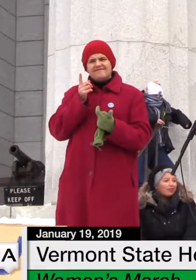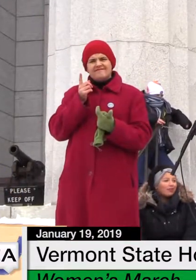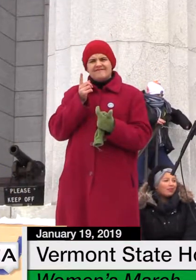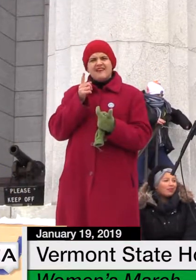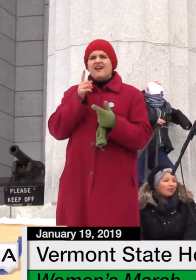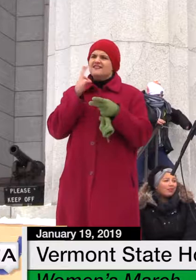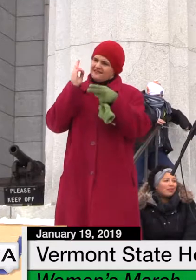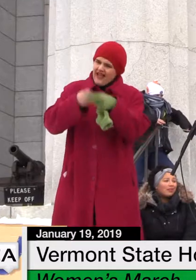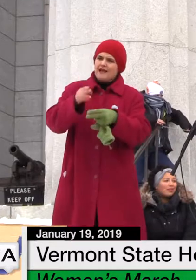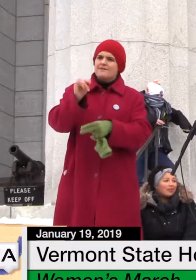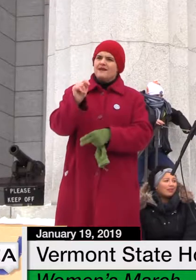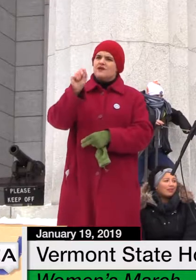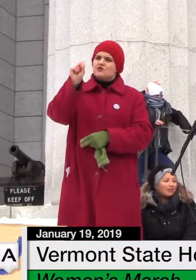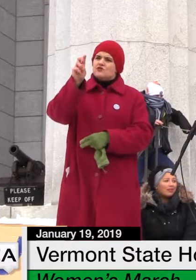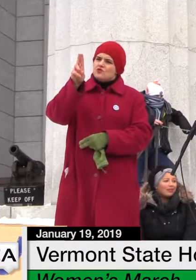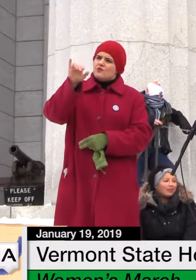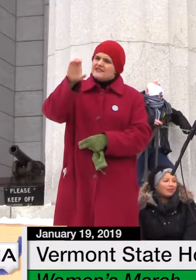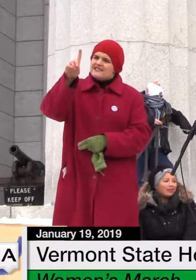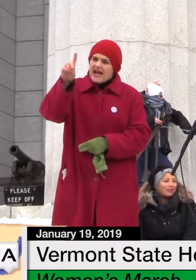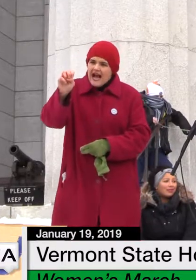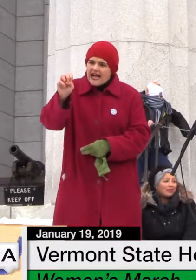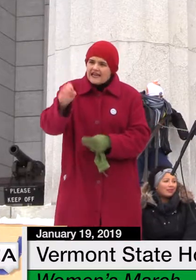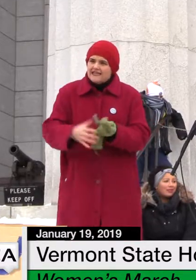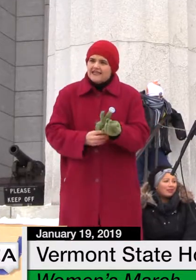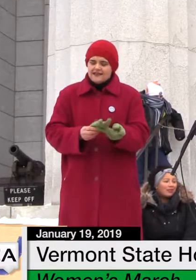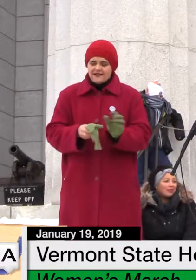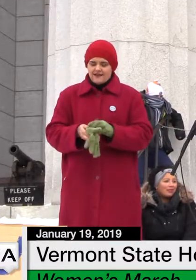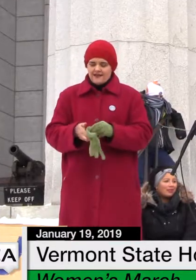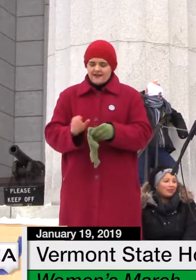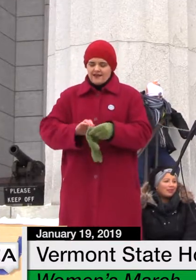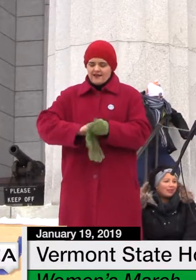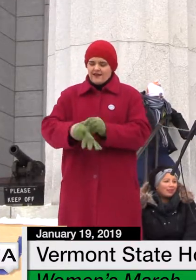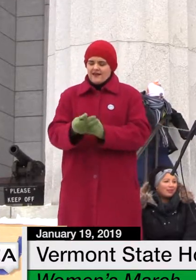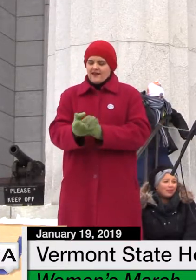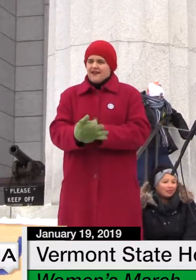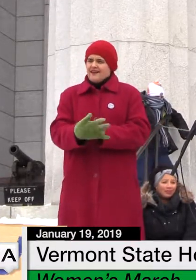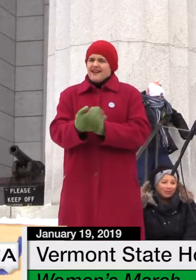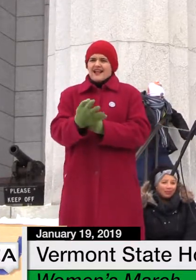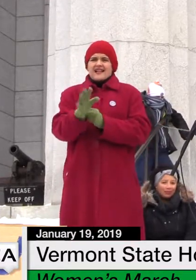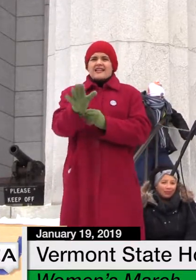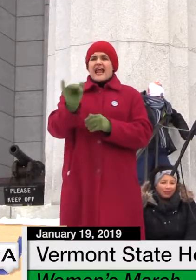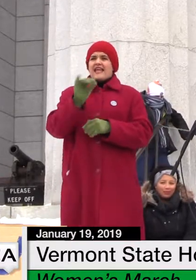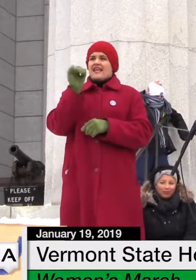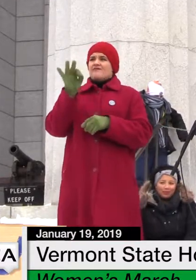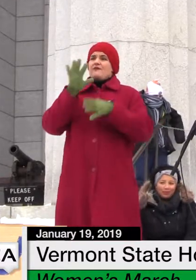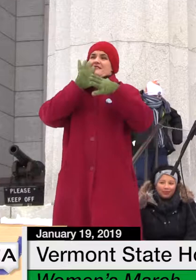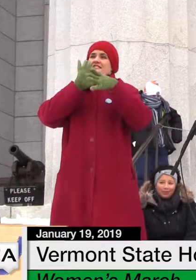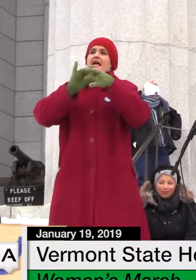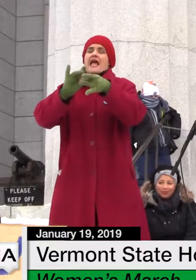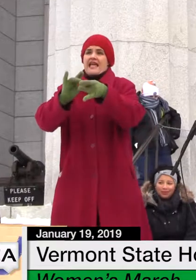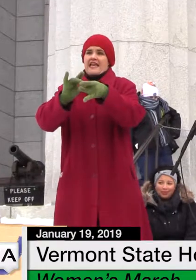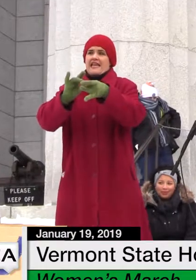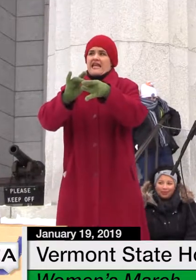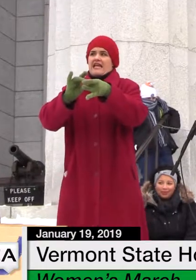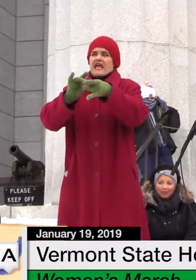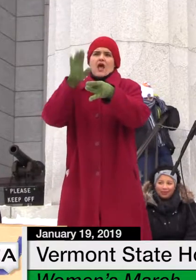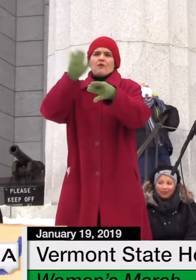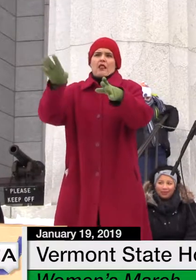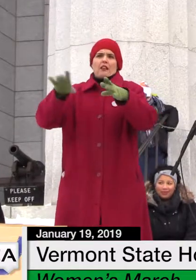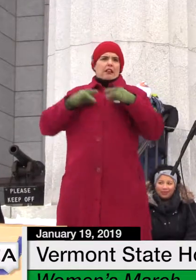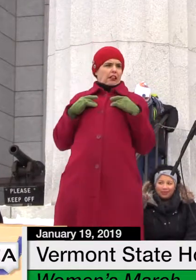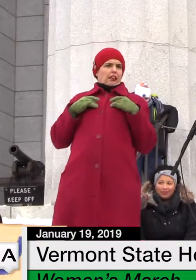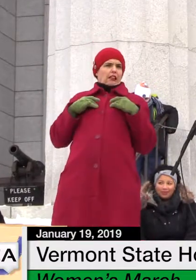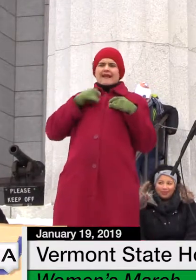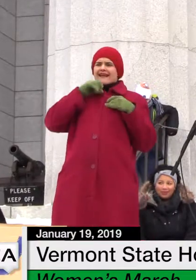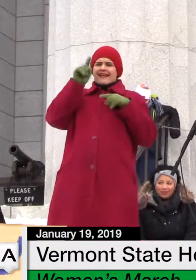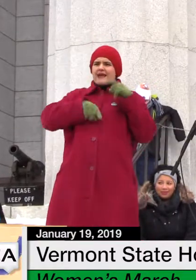face. It's like we can't talk about it because we're afraid we're gonna catch it somehow. Nobody's going to catch suicide,